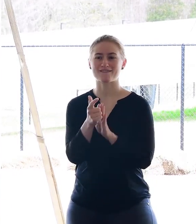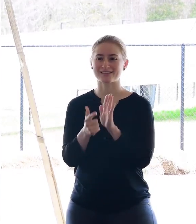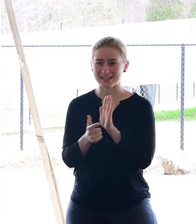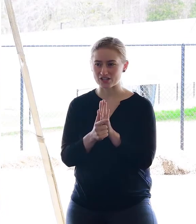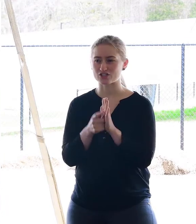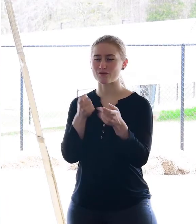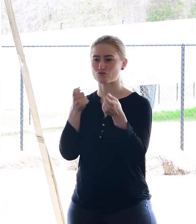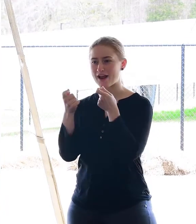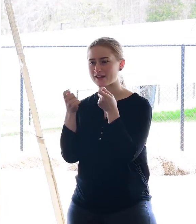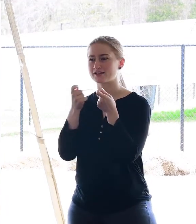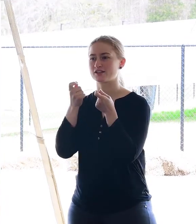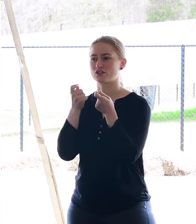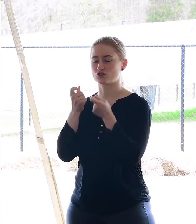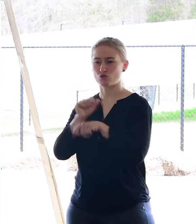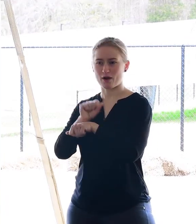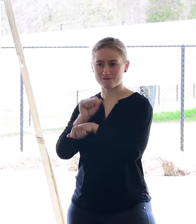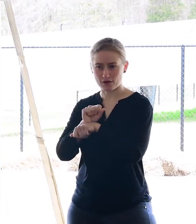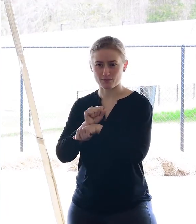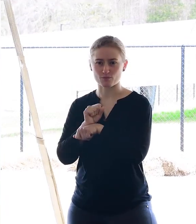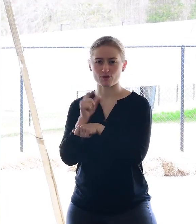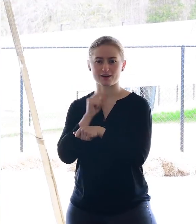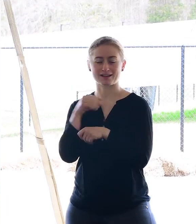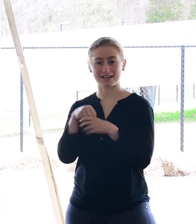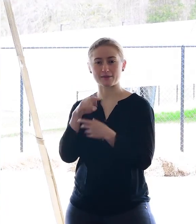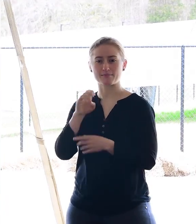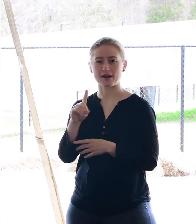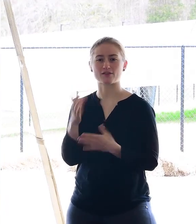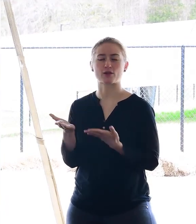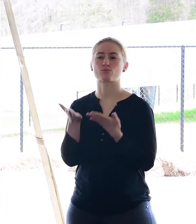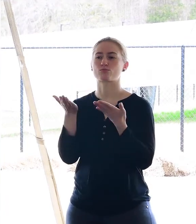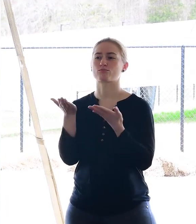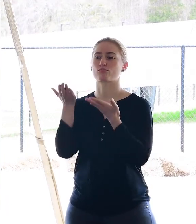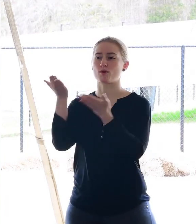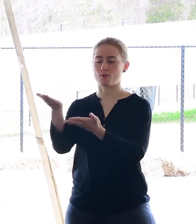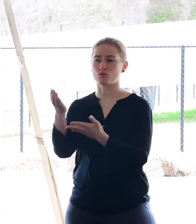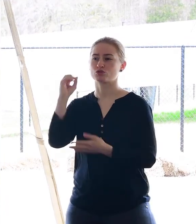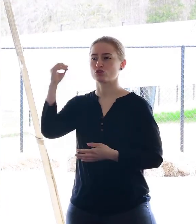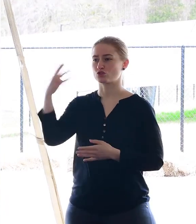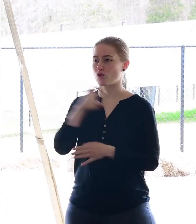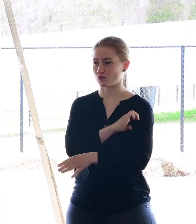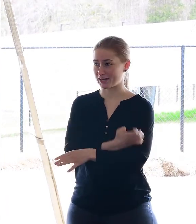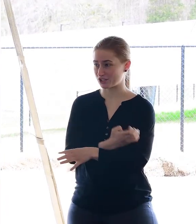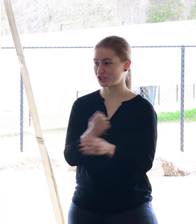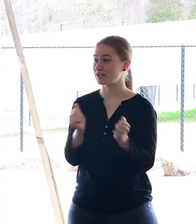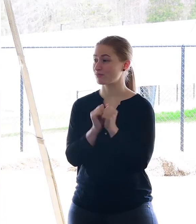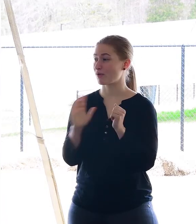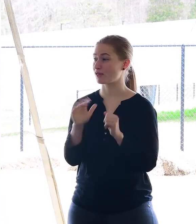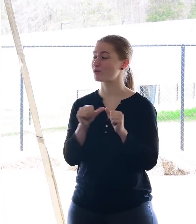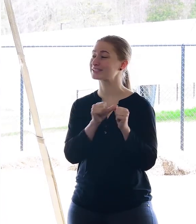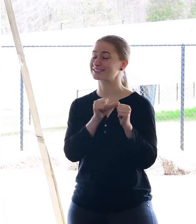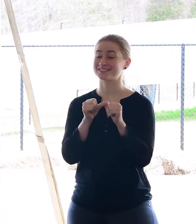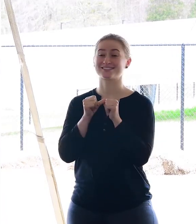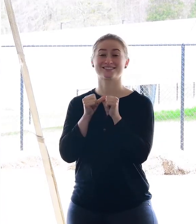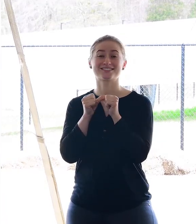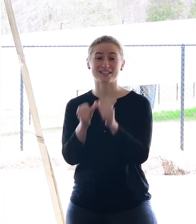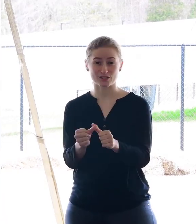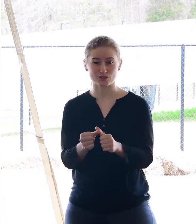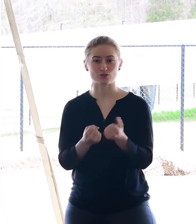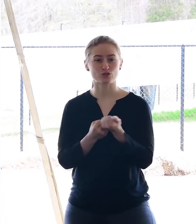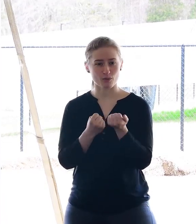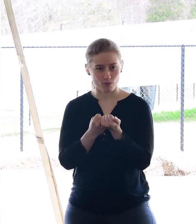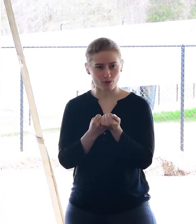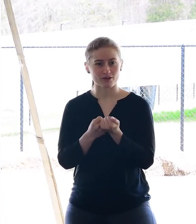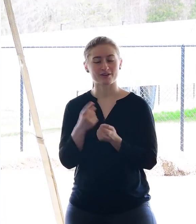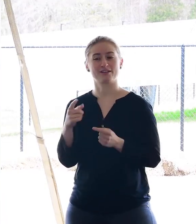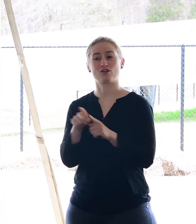and regulatory framework in Maryland that promotes solar energy. With your continued support and